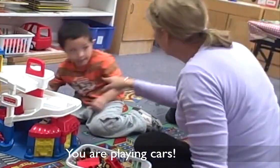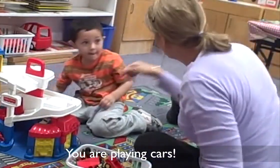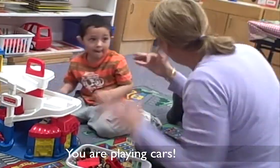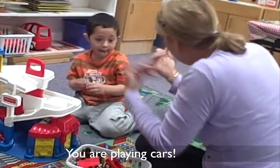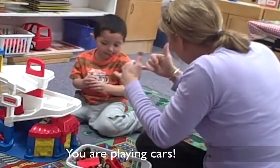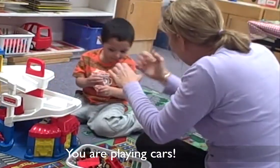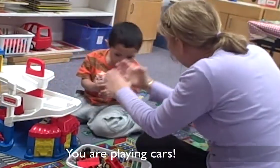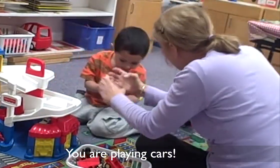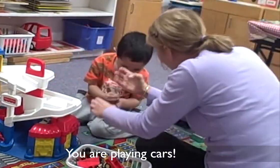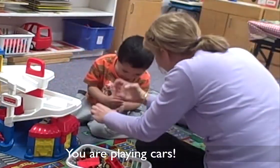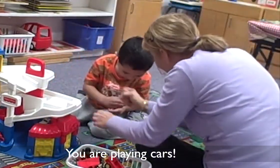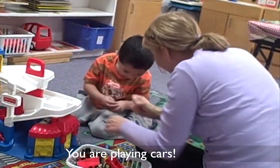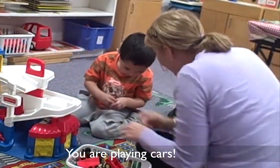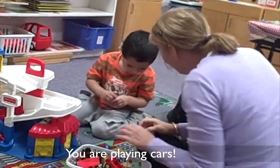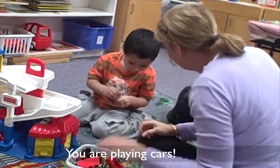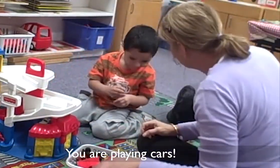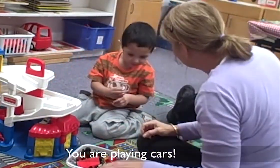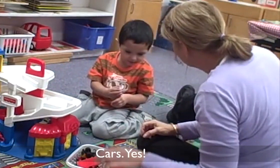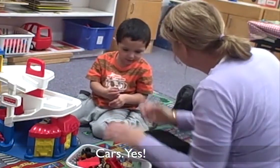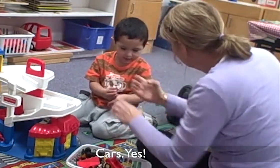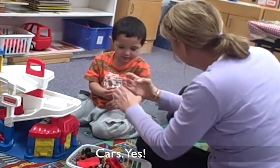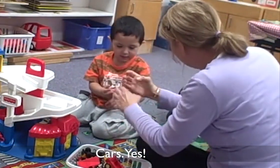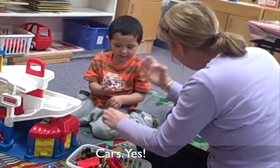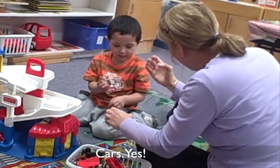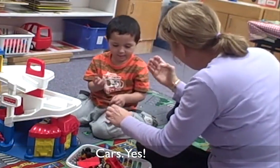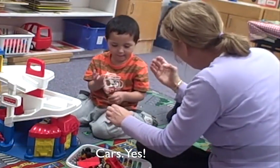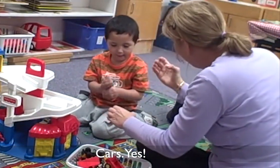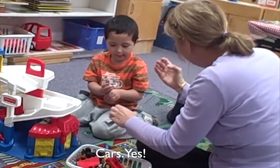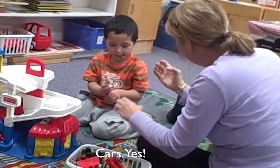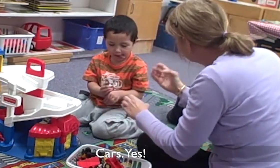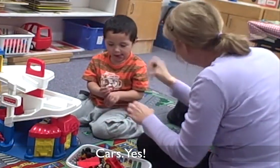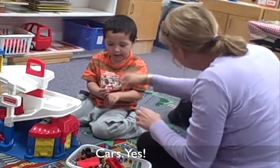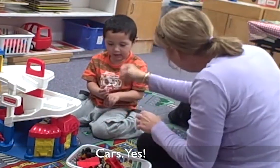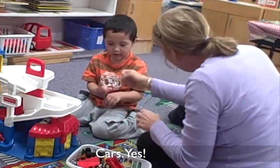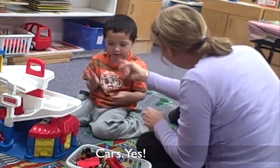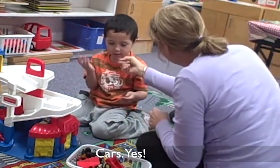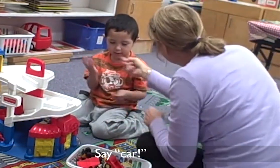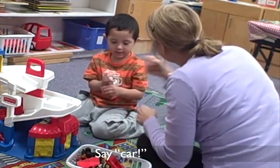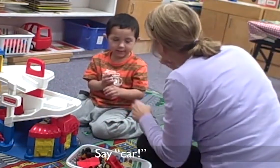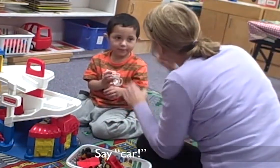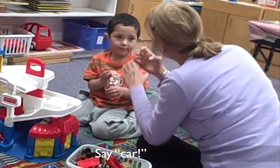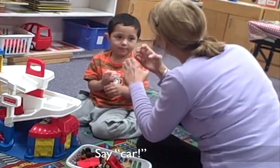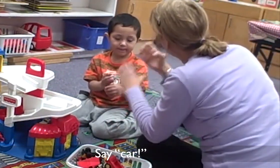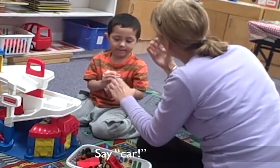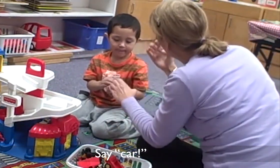You are playing cars. Cars, yeah. Say car,